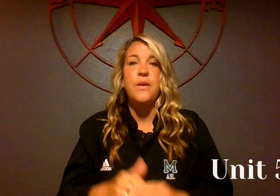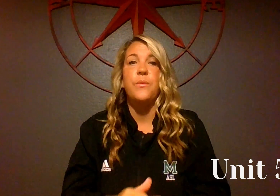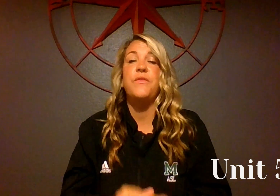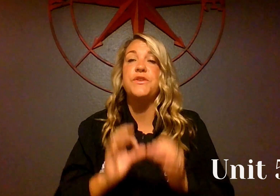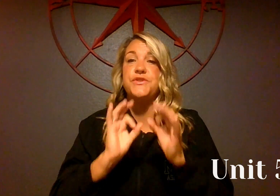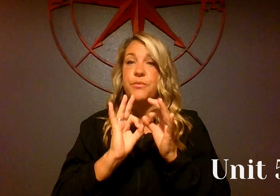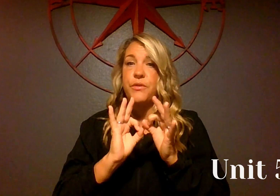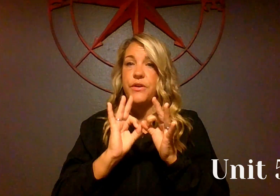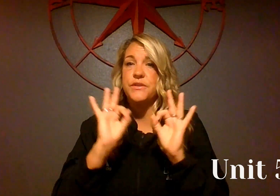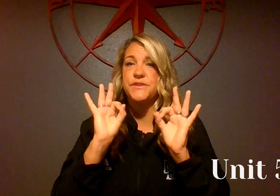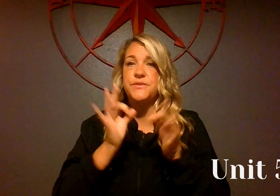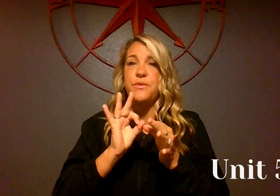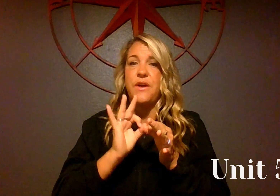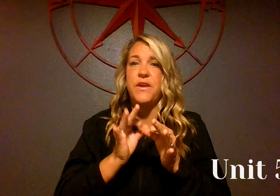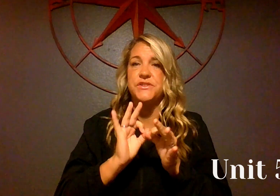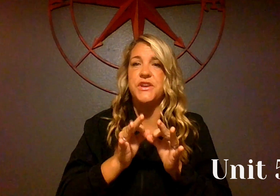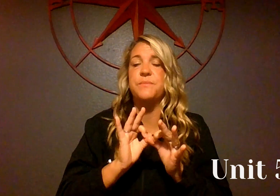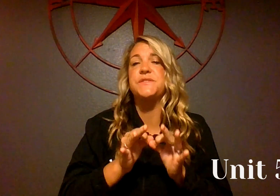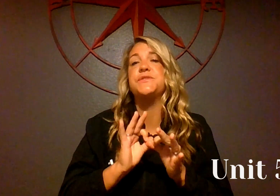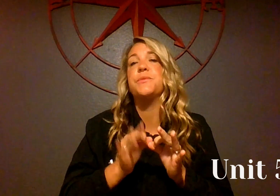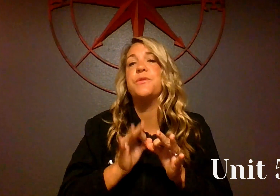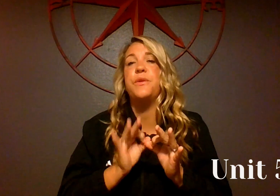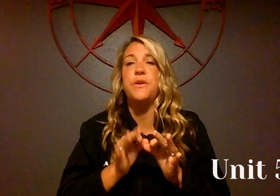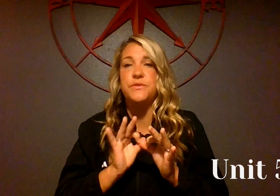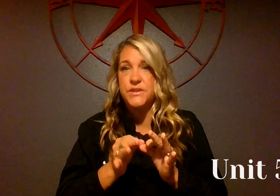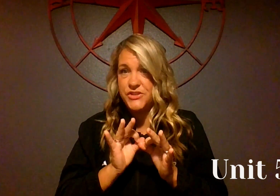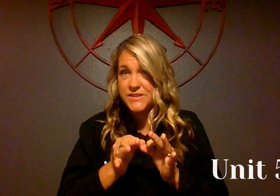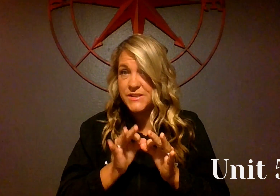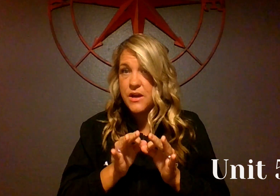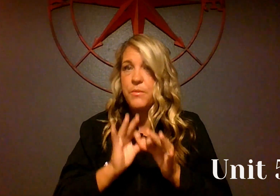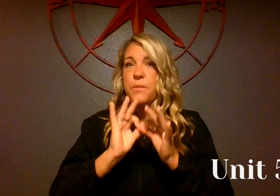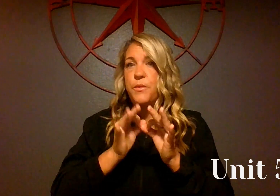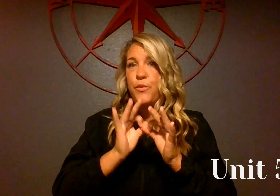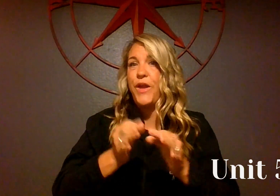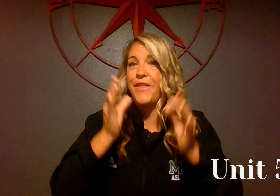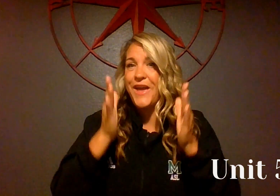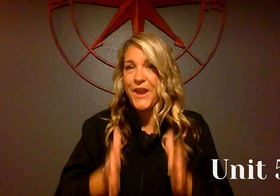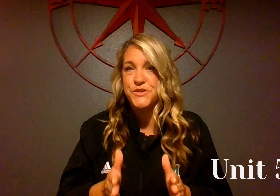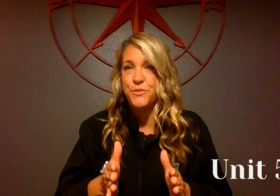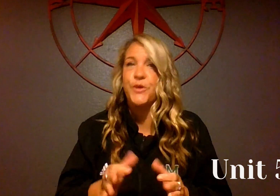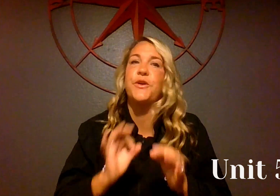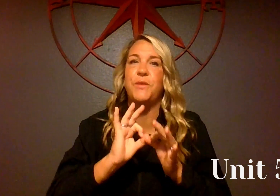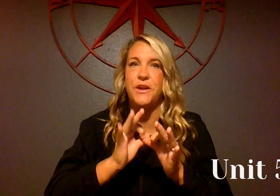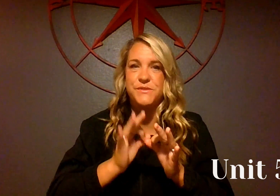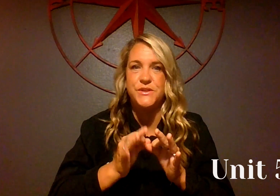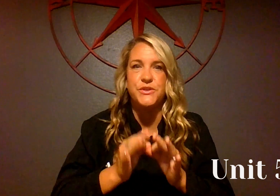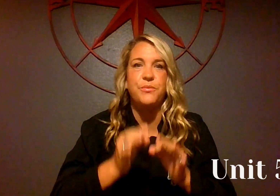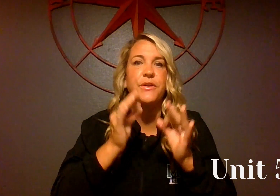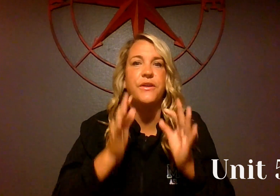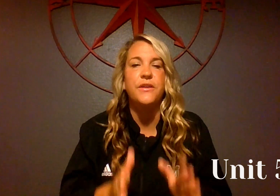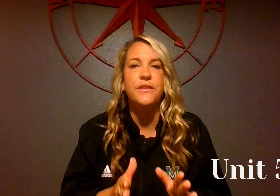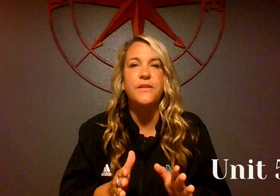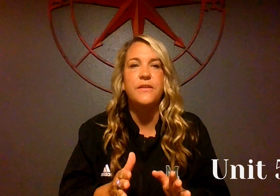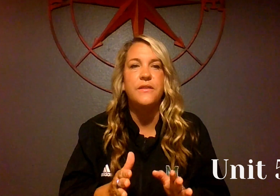We have interpreter, so two F hand shapes. Interpret, we know is just the dominant, but we add that agent marker, it becomes interpreter.